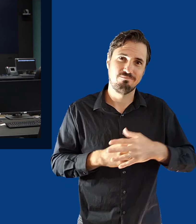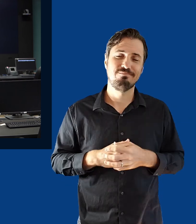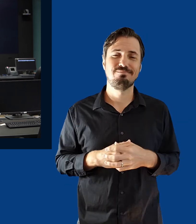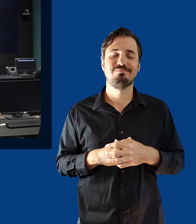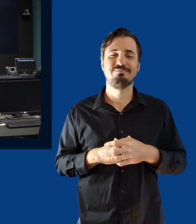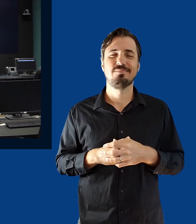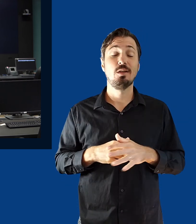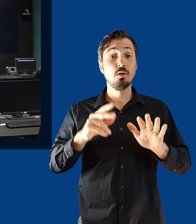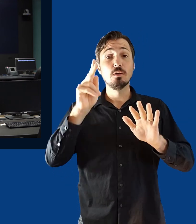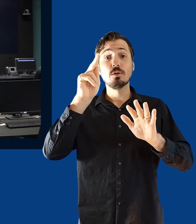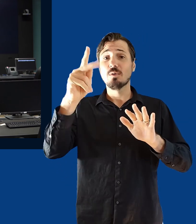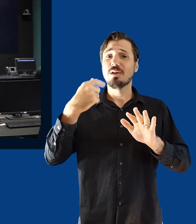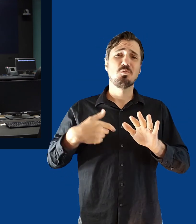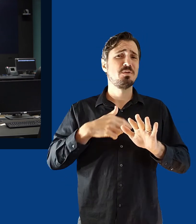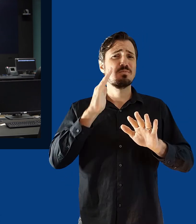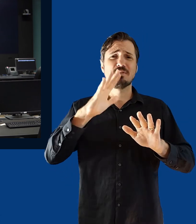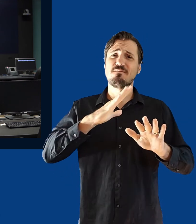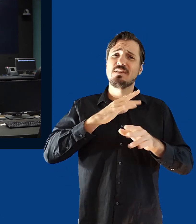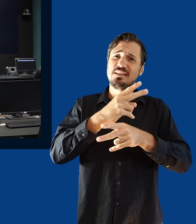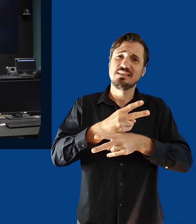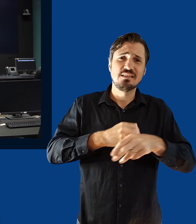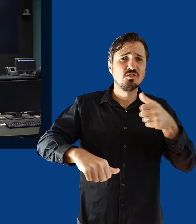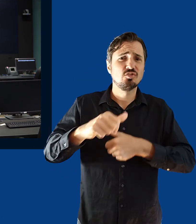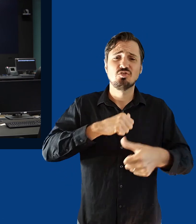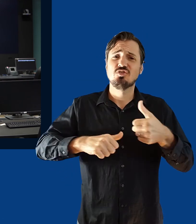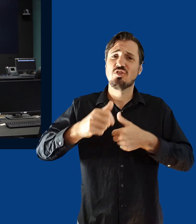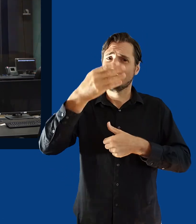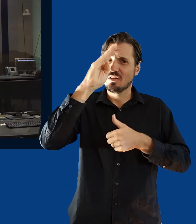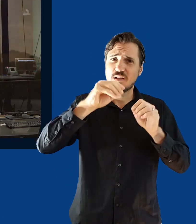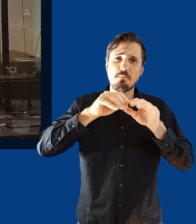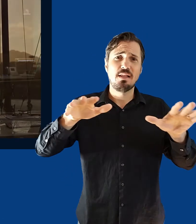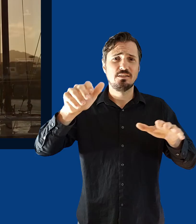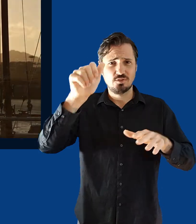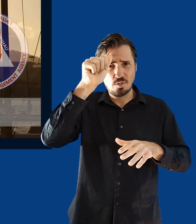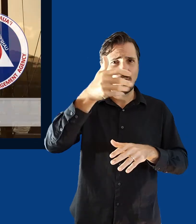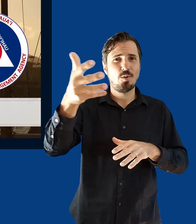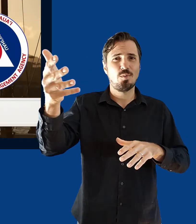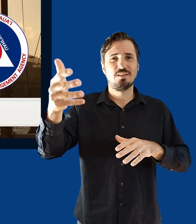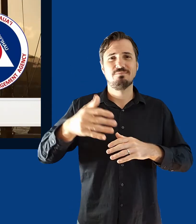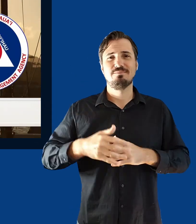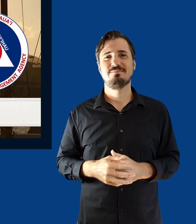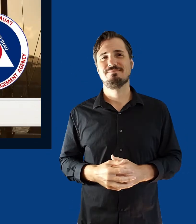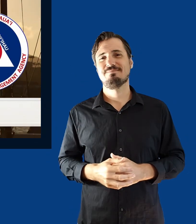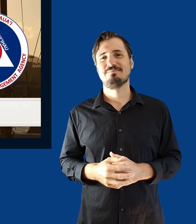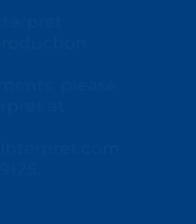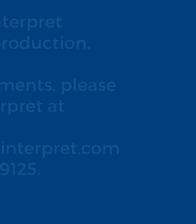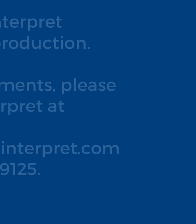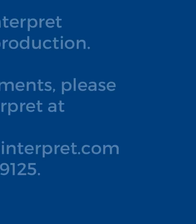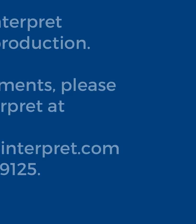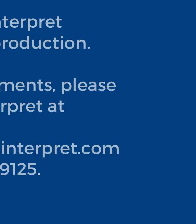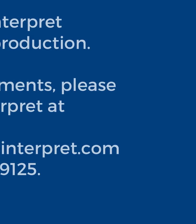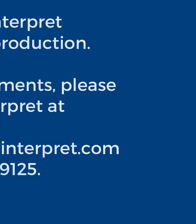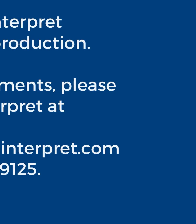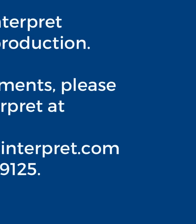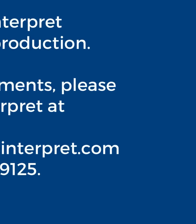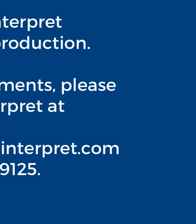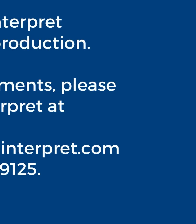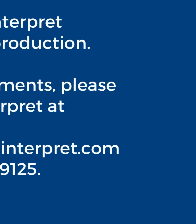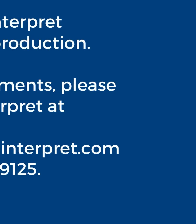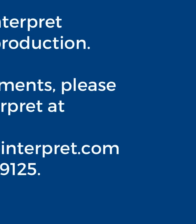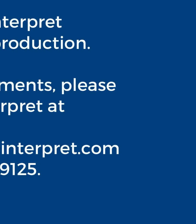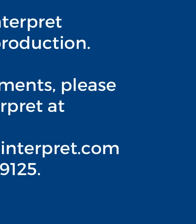clean surfaces often. We're going to get through this, Kauai. Stay informed and connected during this time of social distancing. We'll continue to post